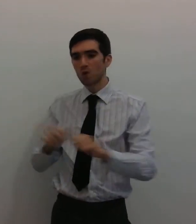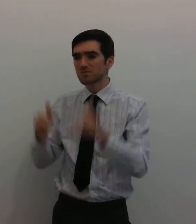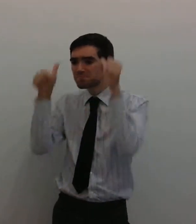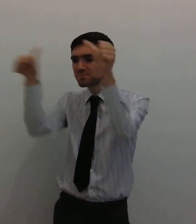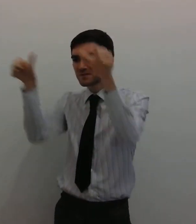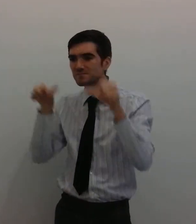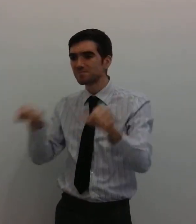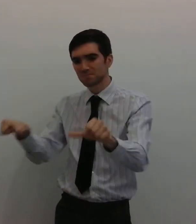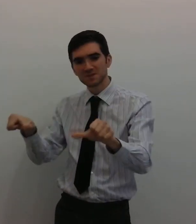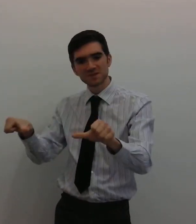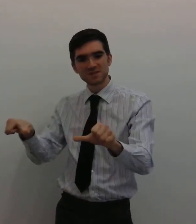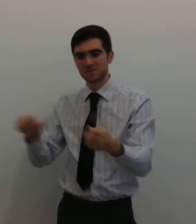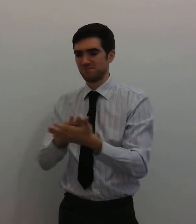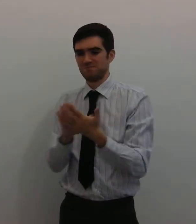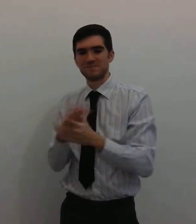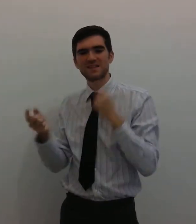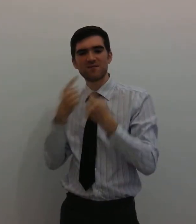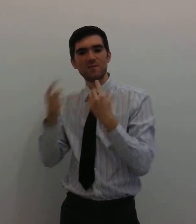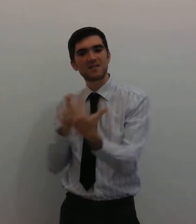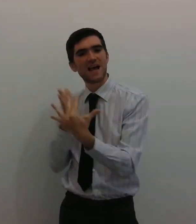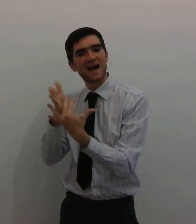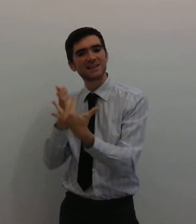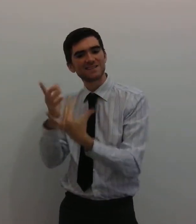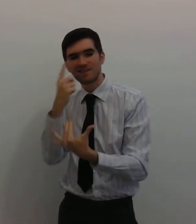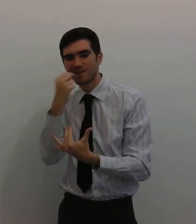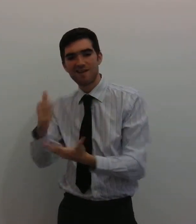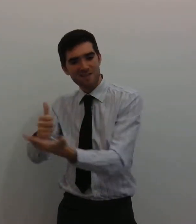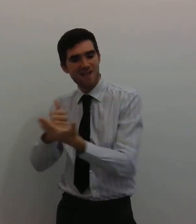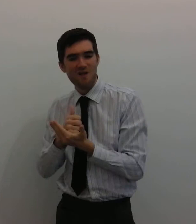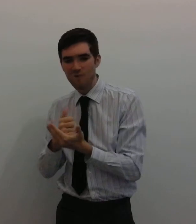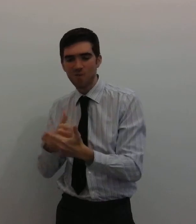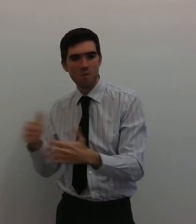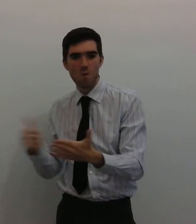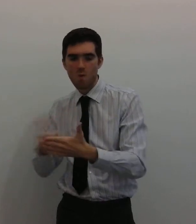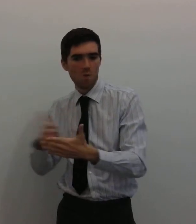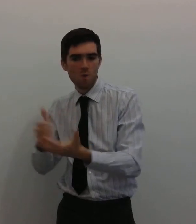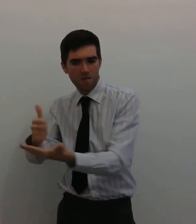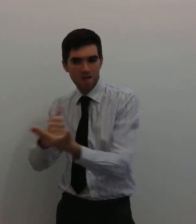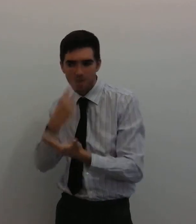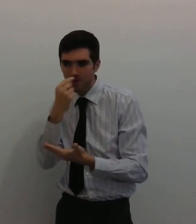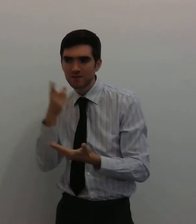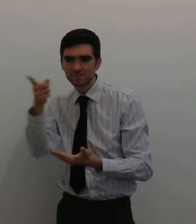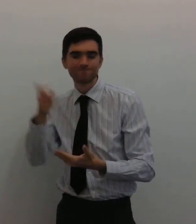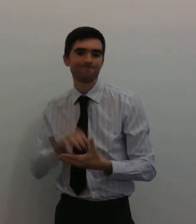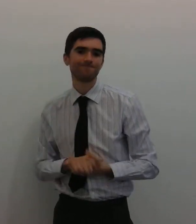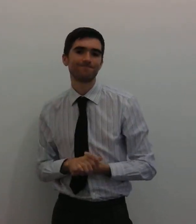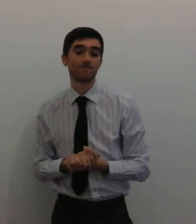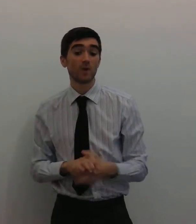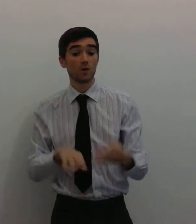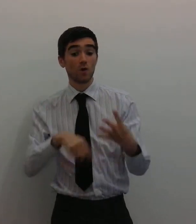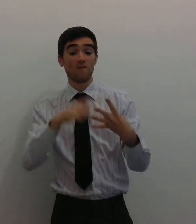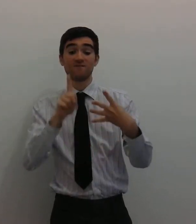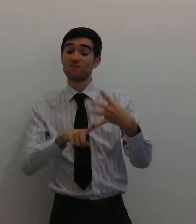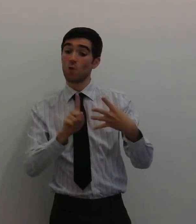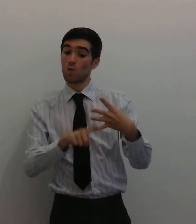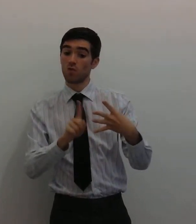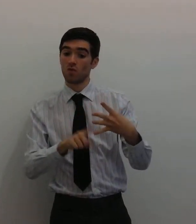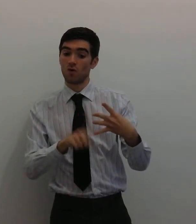you to access and help you at all times. The fourth sheet of paper is a copy of the